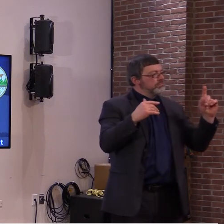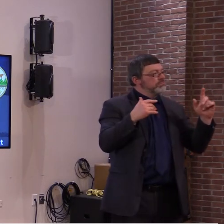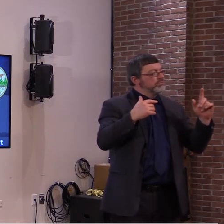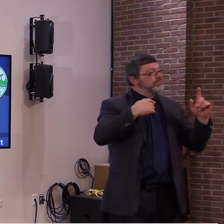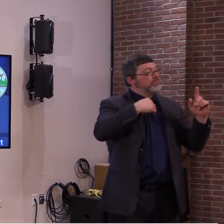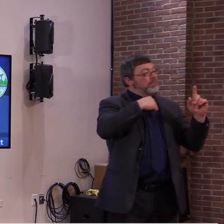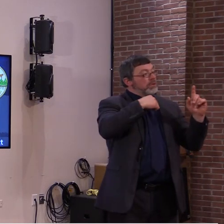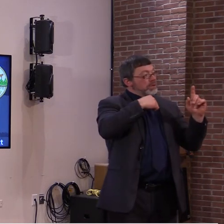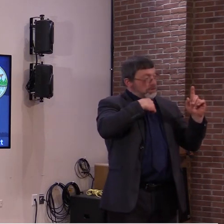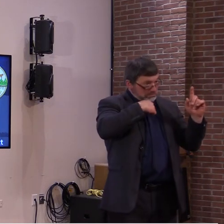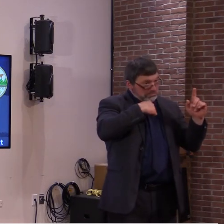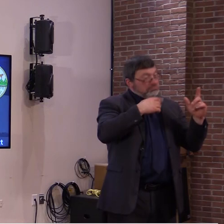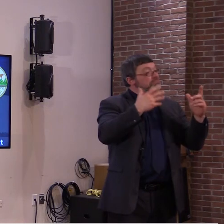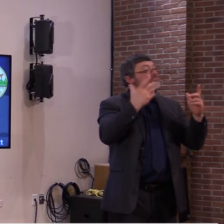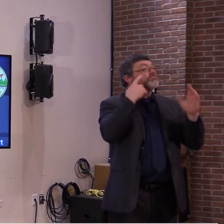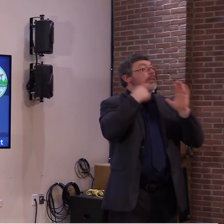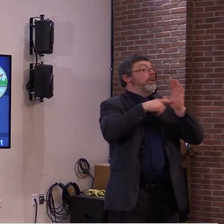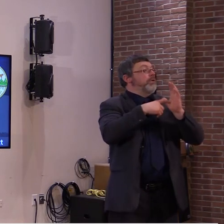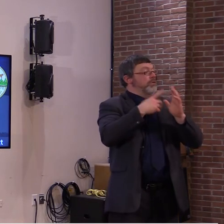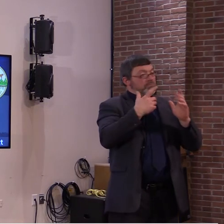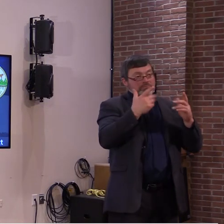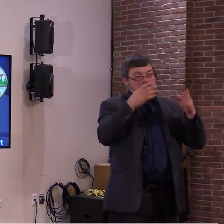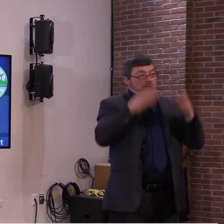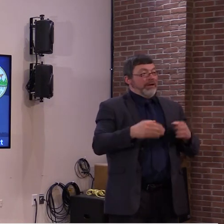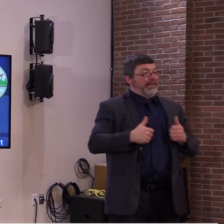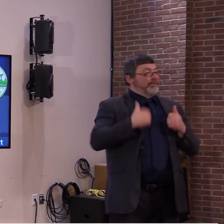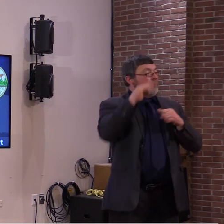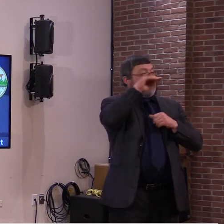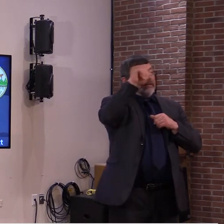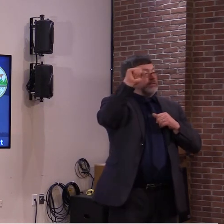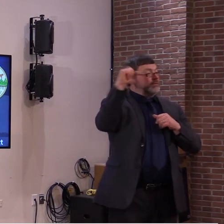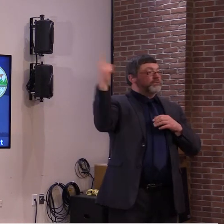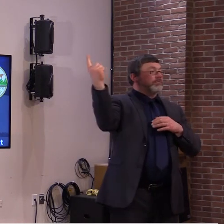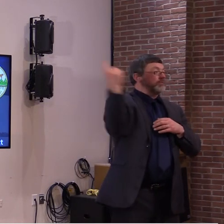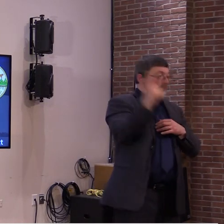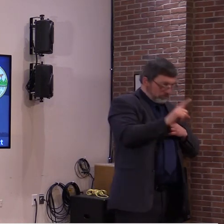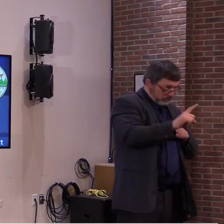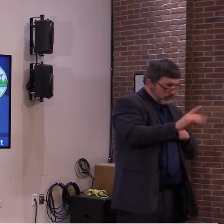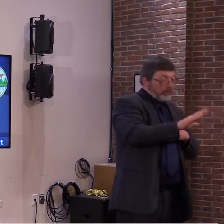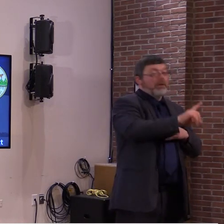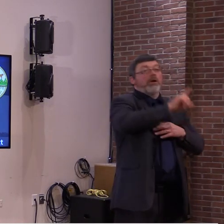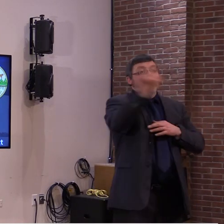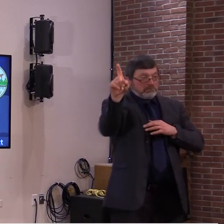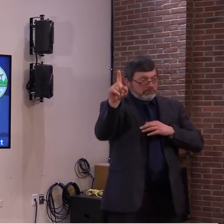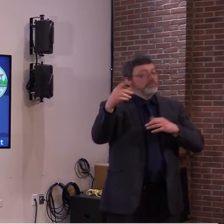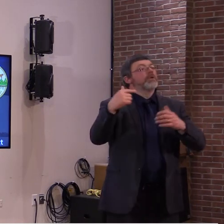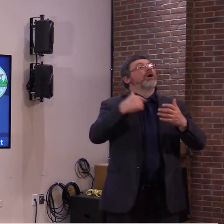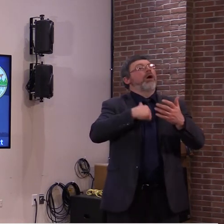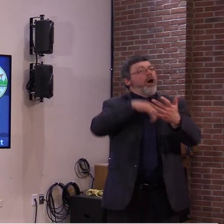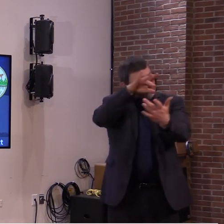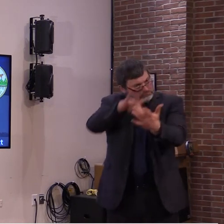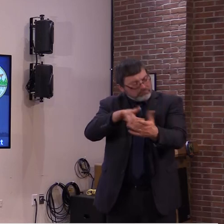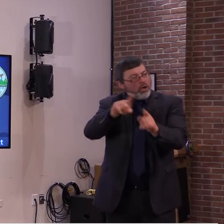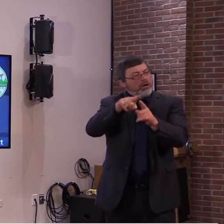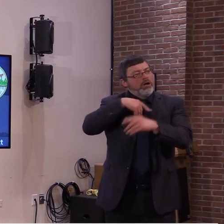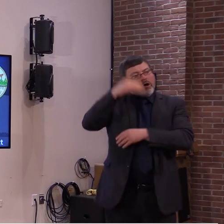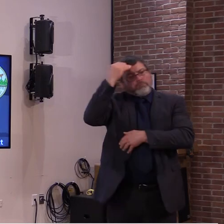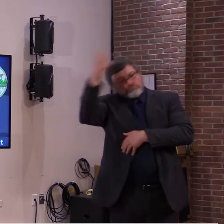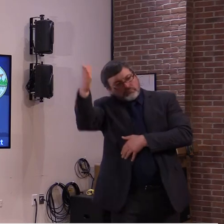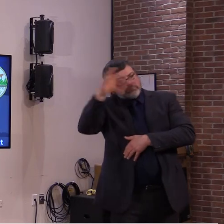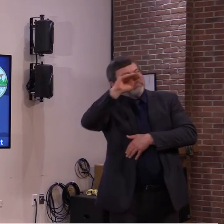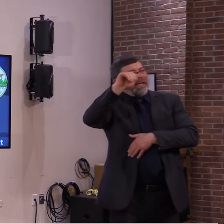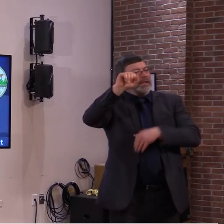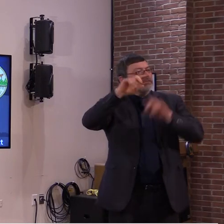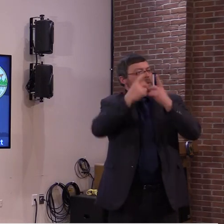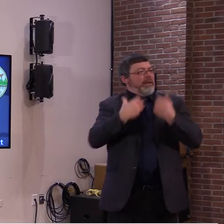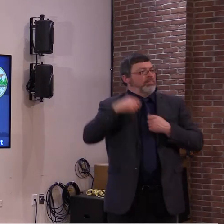Massachusetts Department of Health is aware of that positive test, and we've allowed them to then get involved with